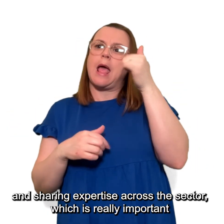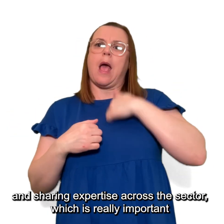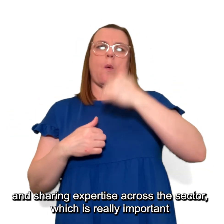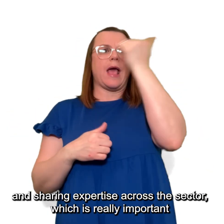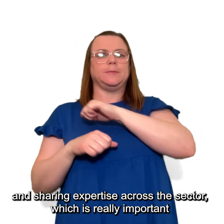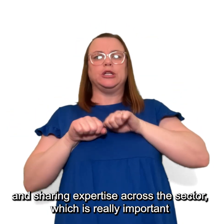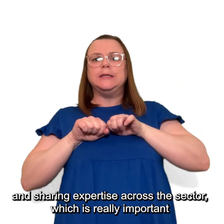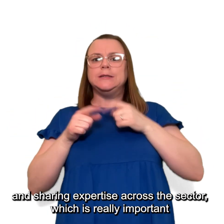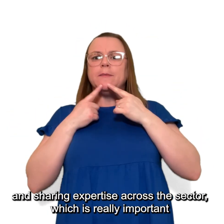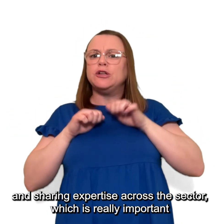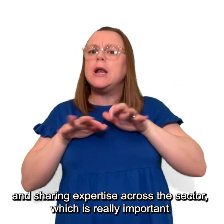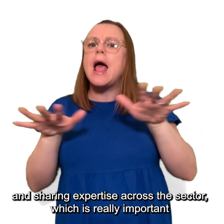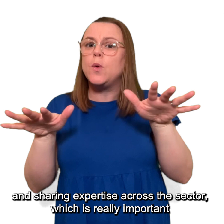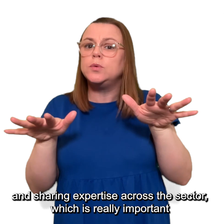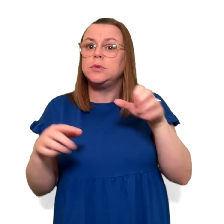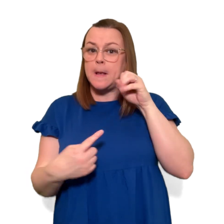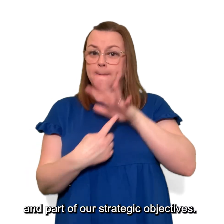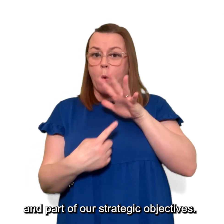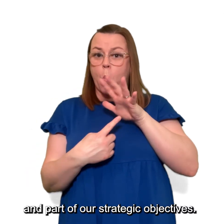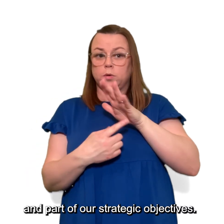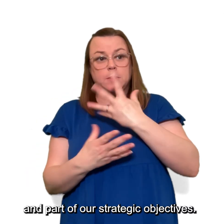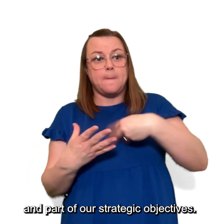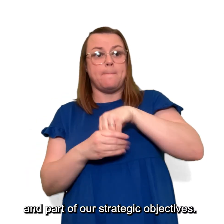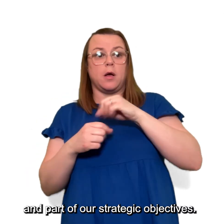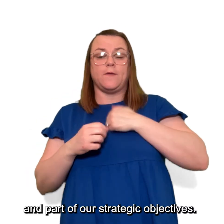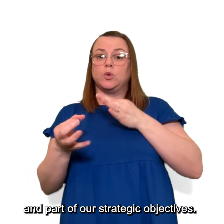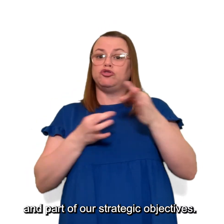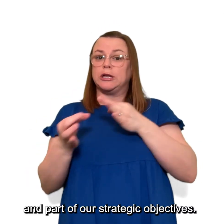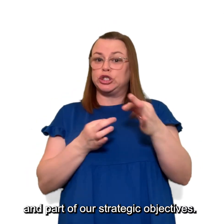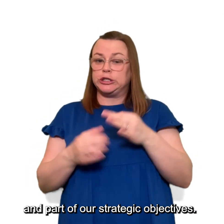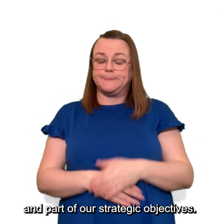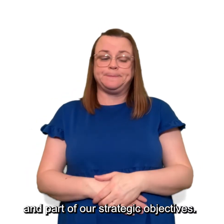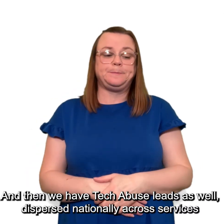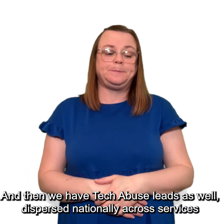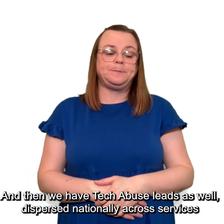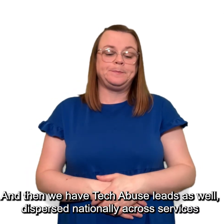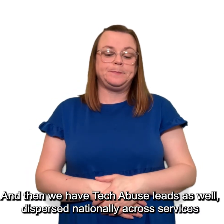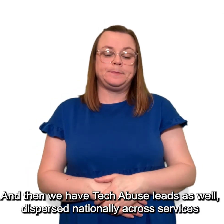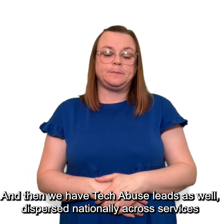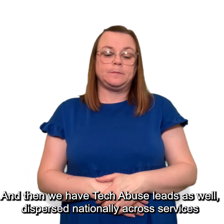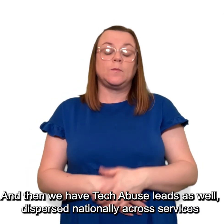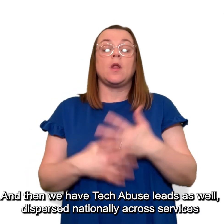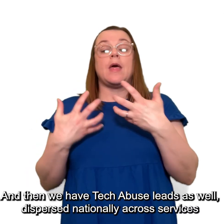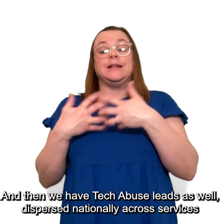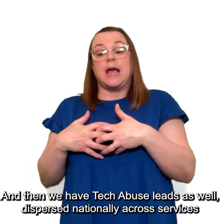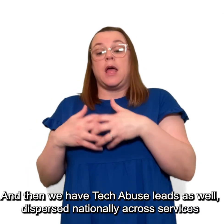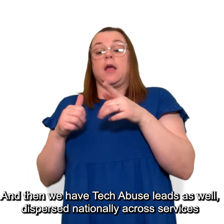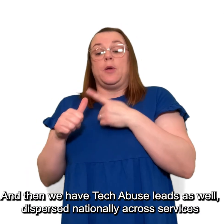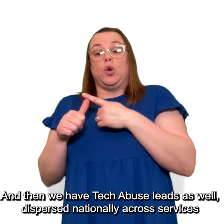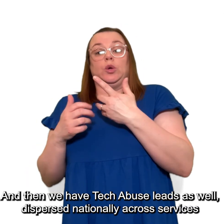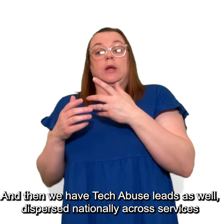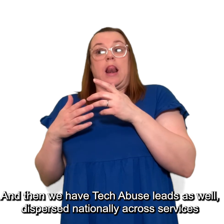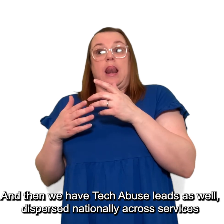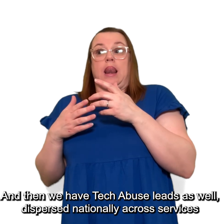well across the sector, which is really important and part of our strategic objectives. And then we have tech abuse leads